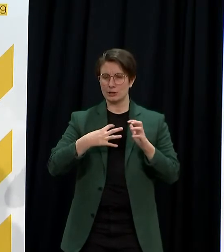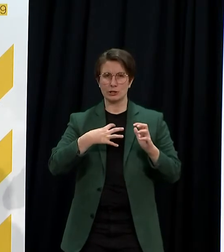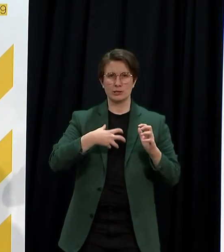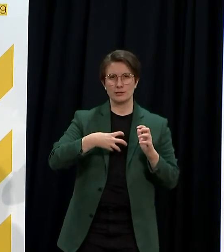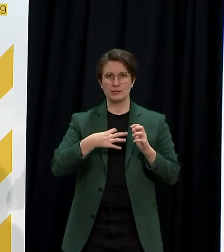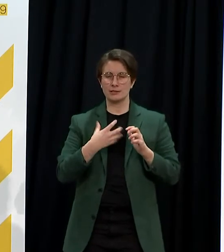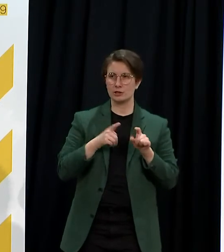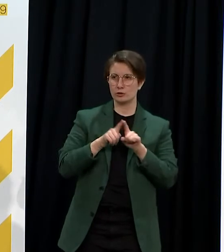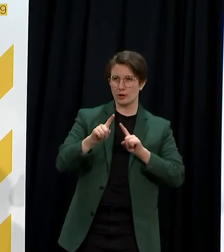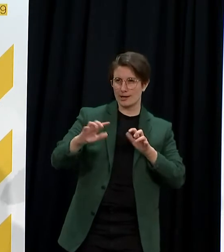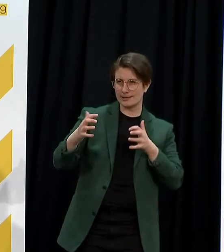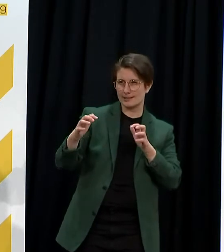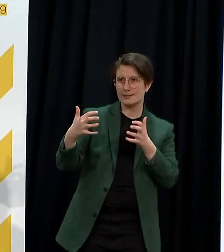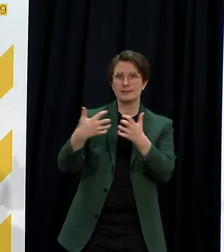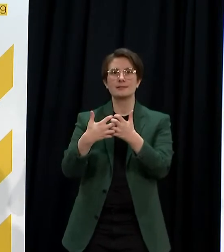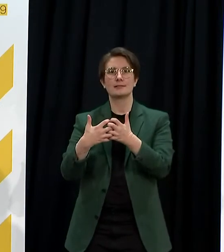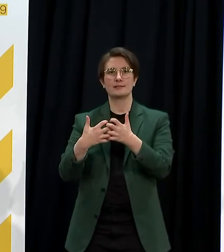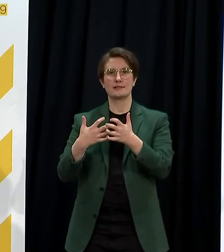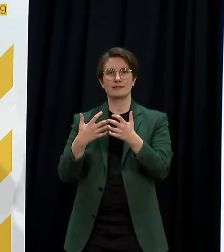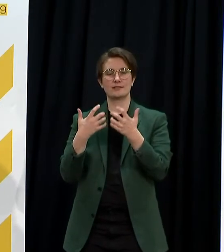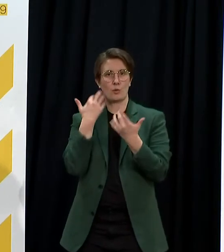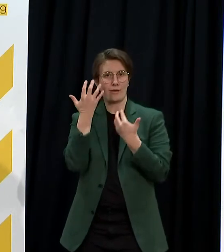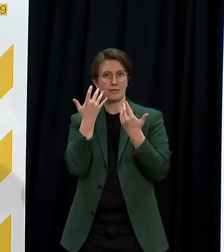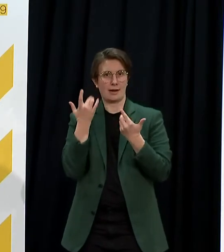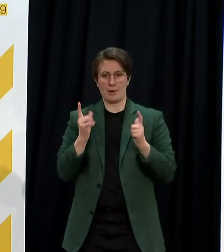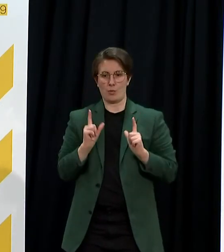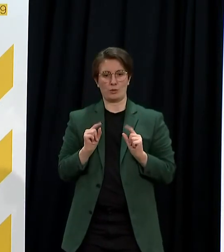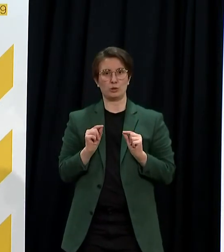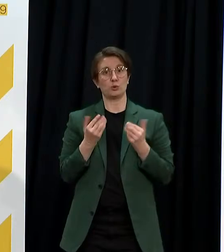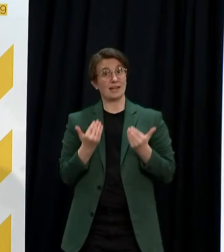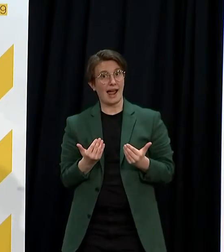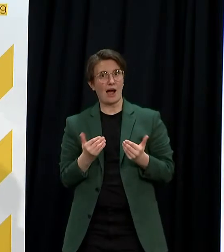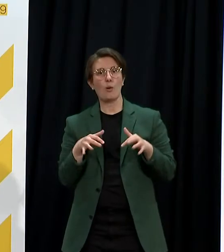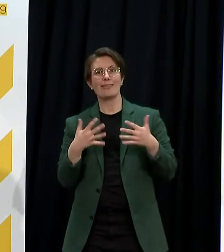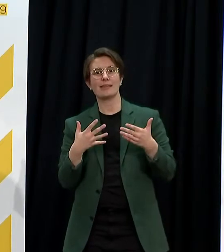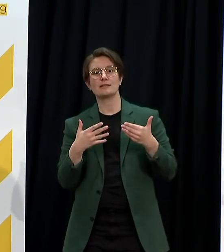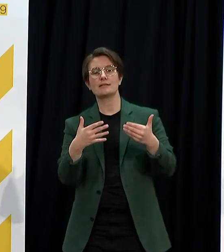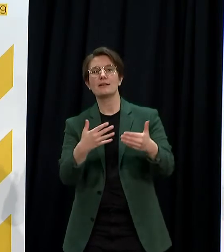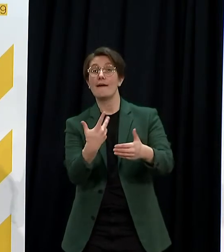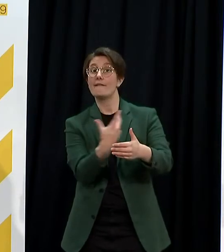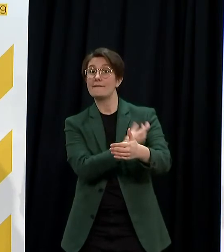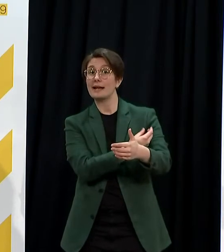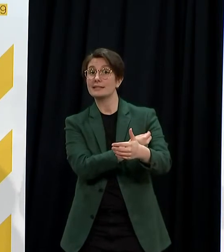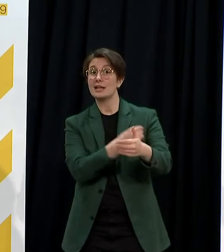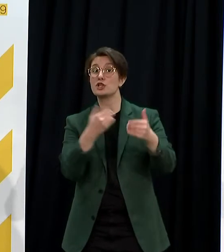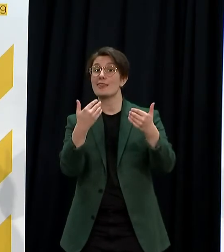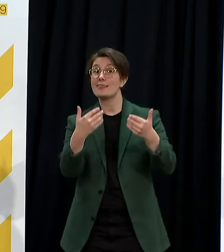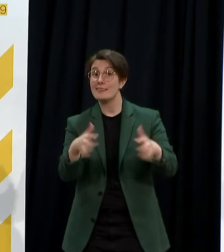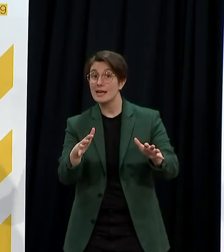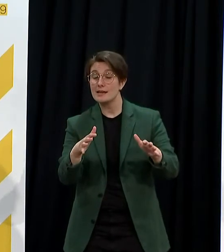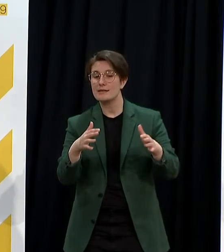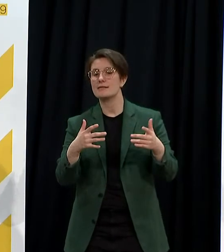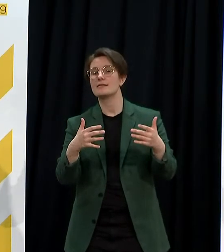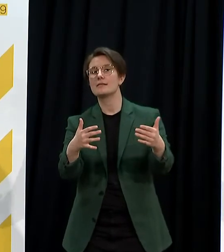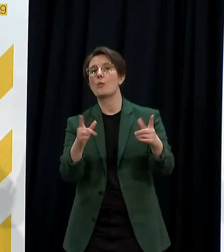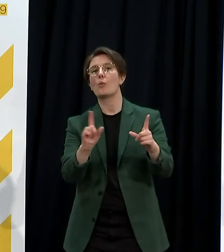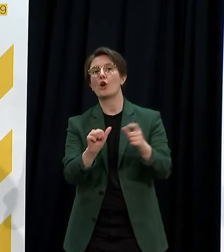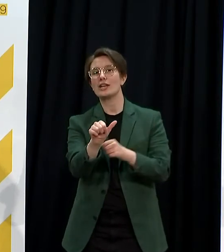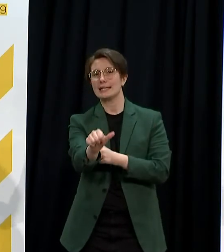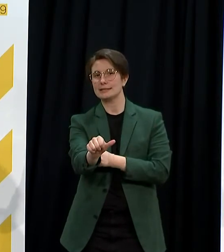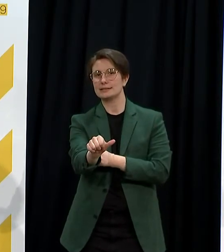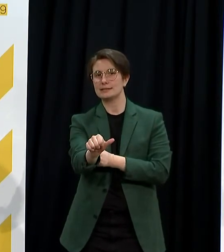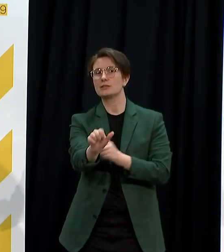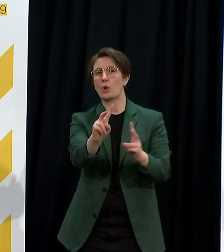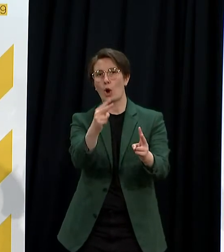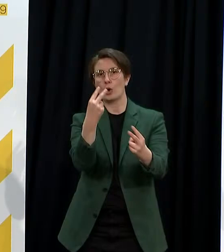had, vaccinate, and then look at what the next stage with vaccination looks like for us. And when we do that, we will remember how